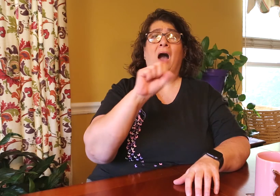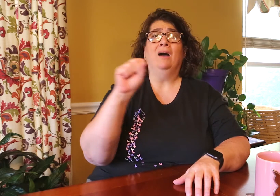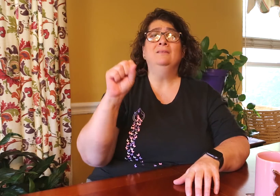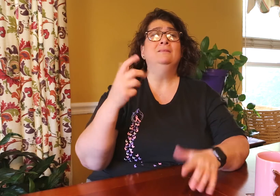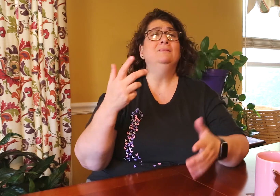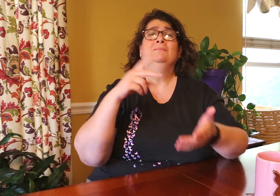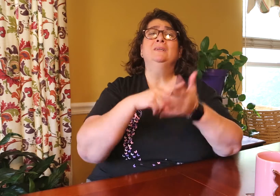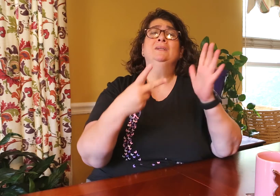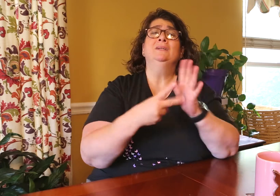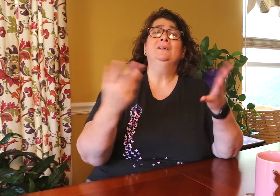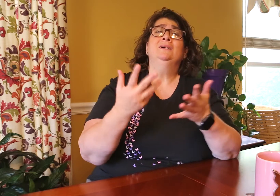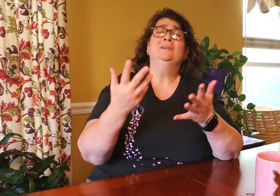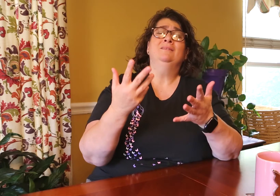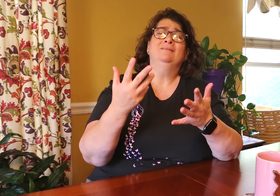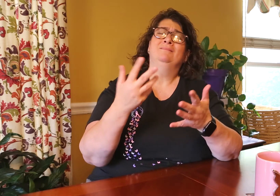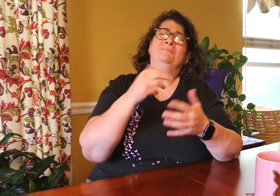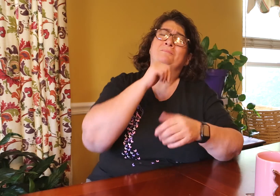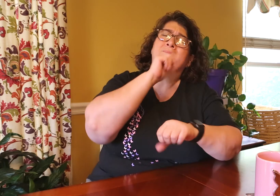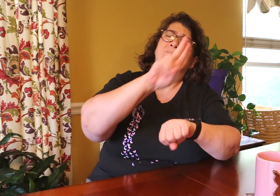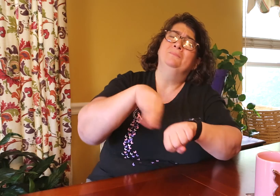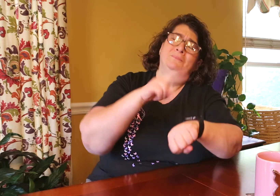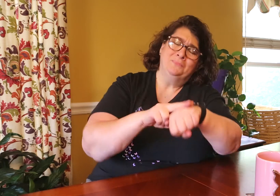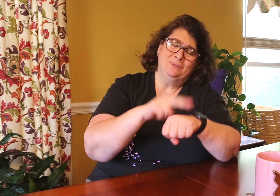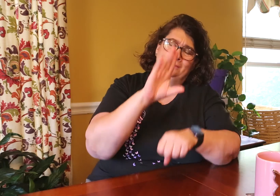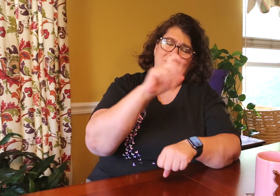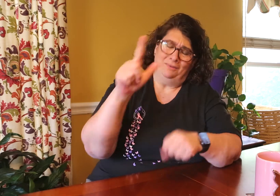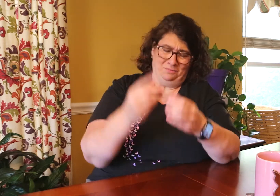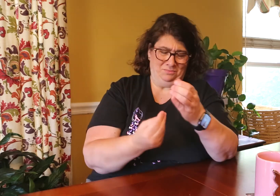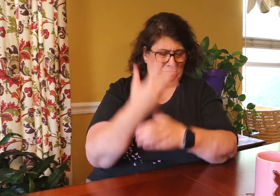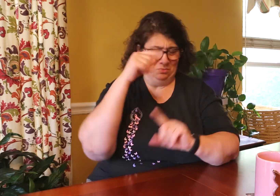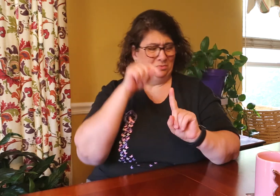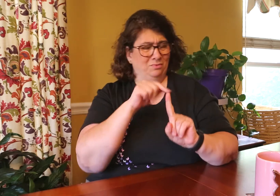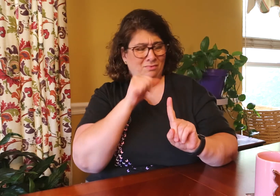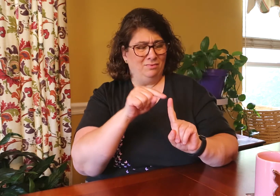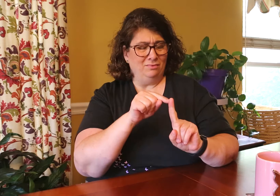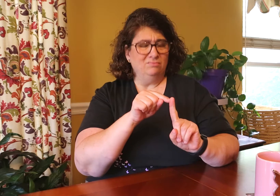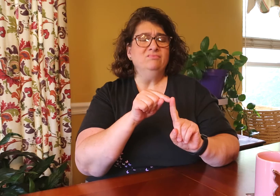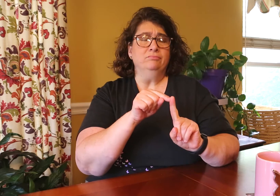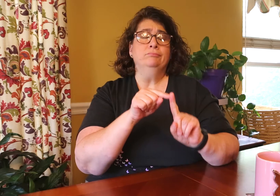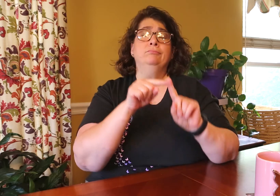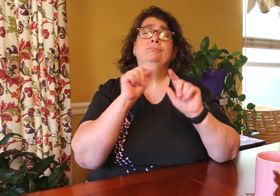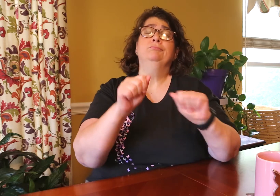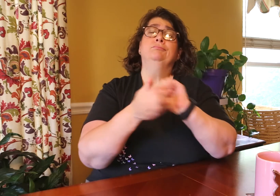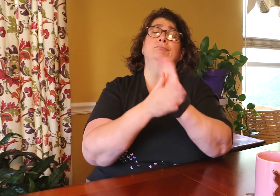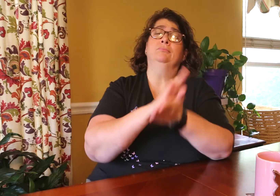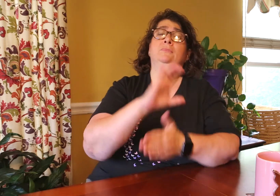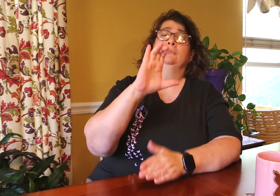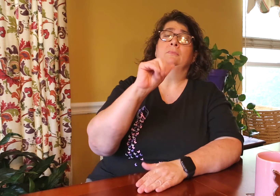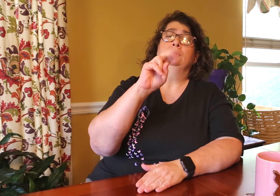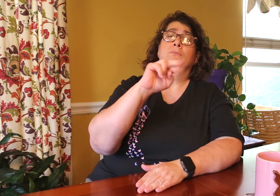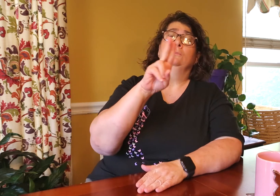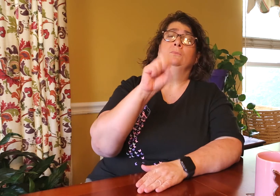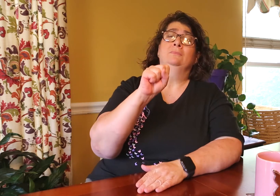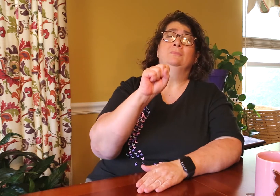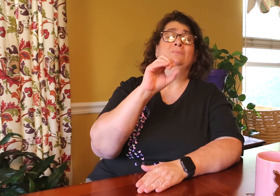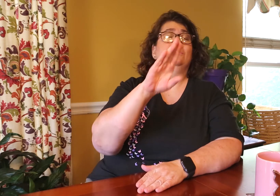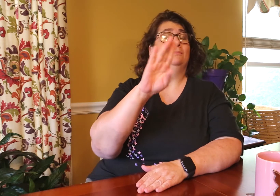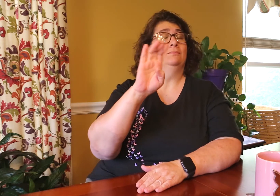A mass, an abnormal growth of cells, could be cancerous or